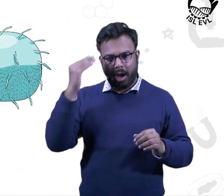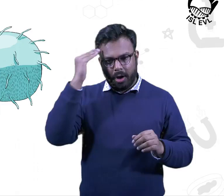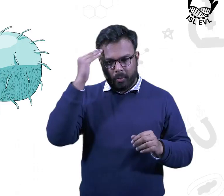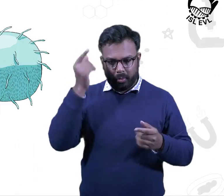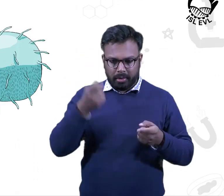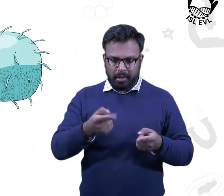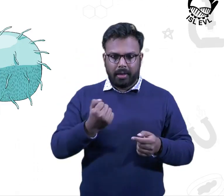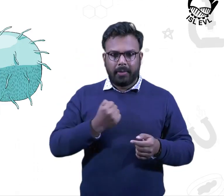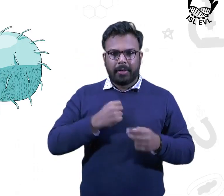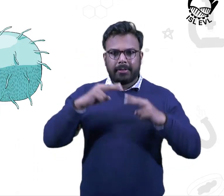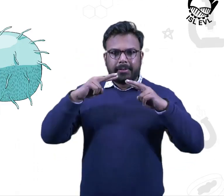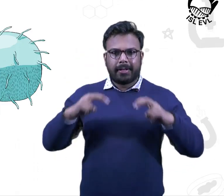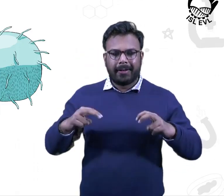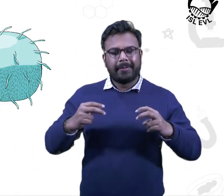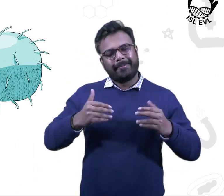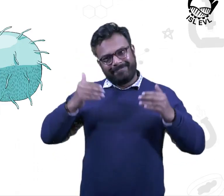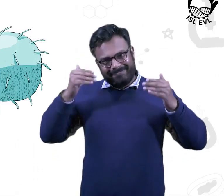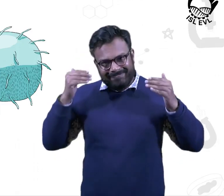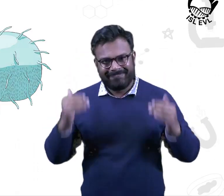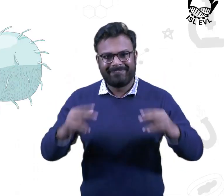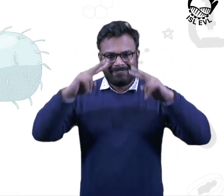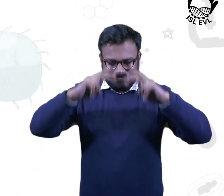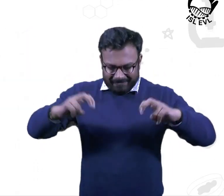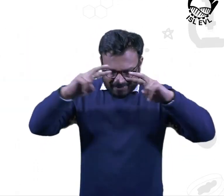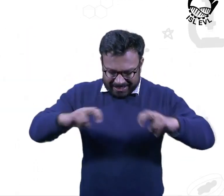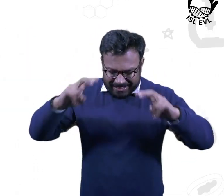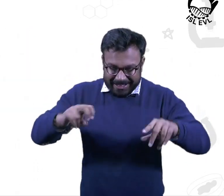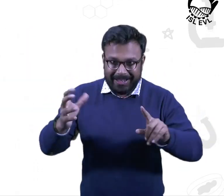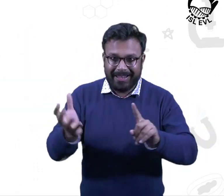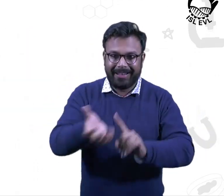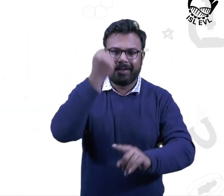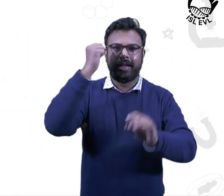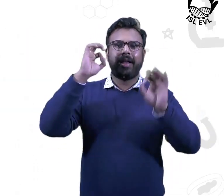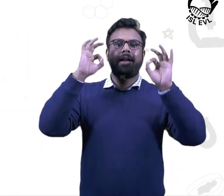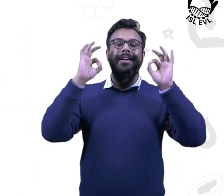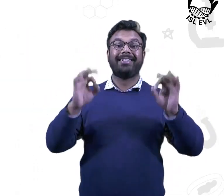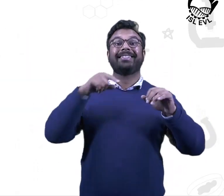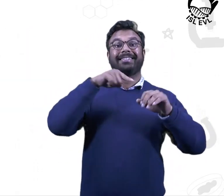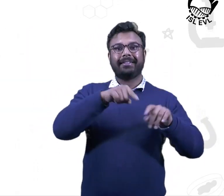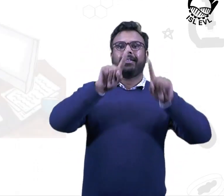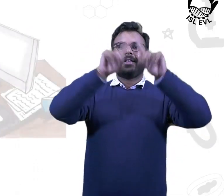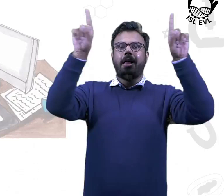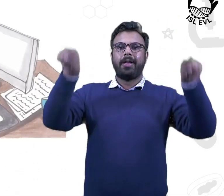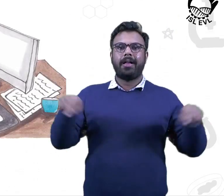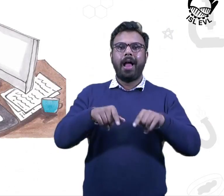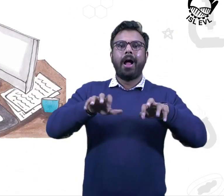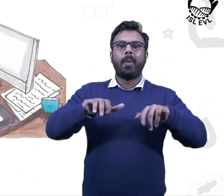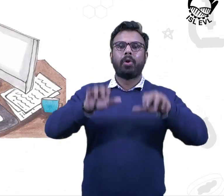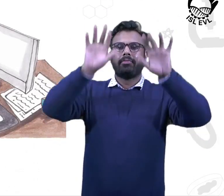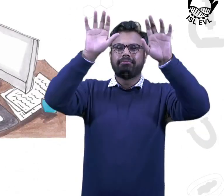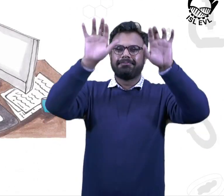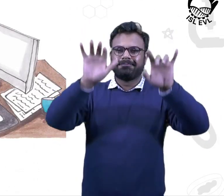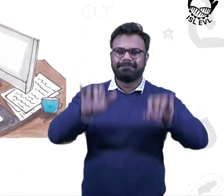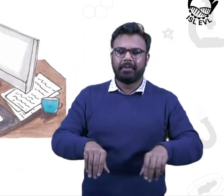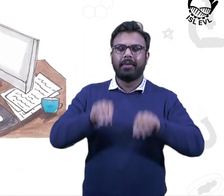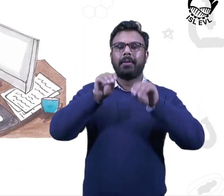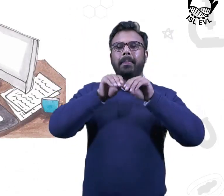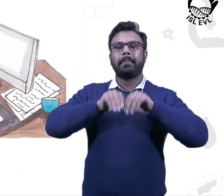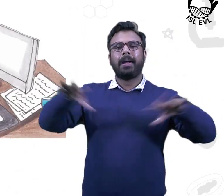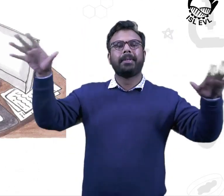or discussed about this earlier. Dr. Reddy really wanted to study this in greater detail. She